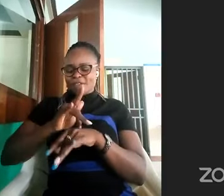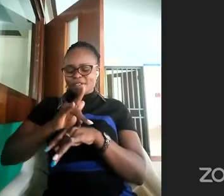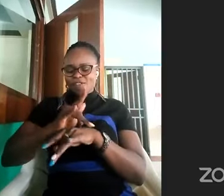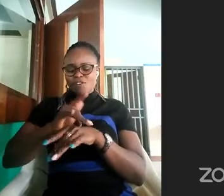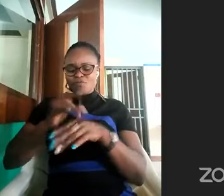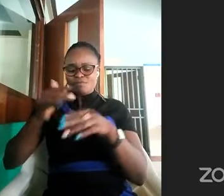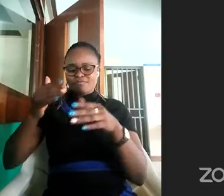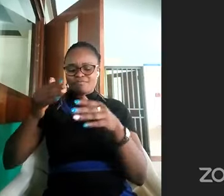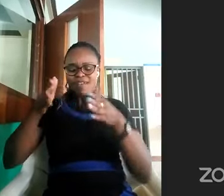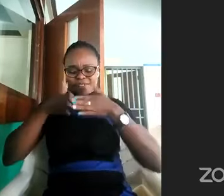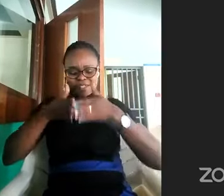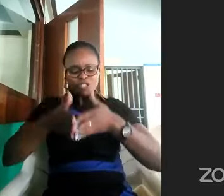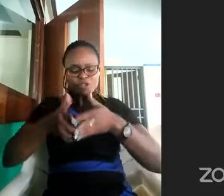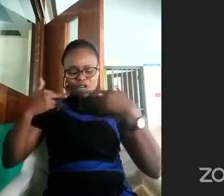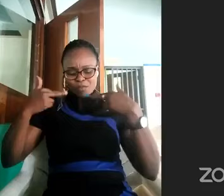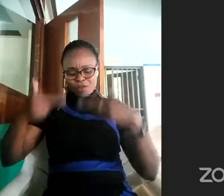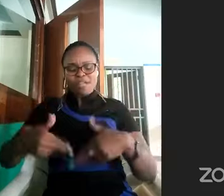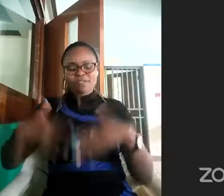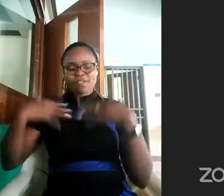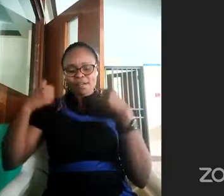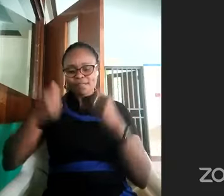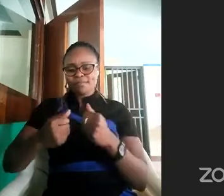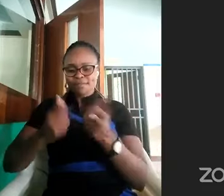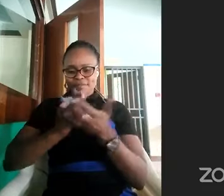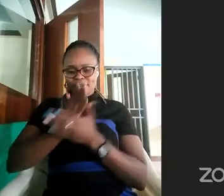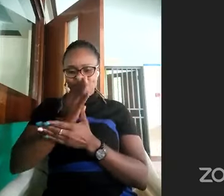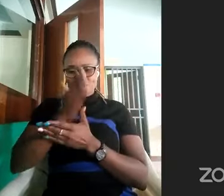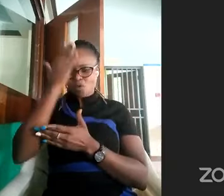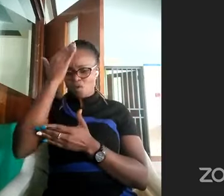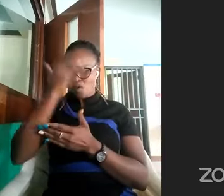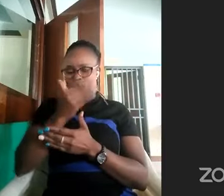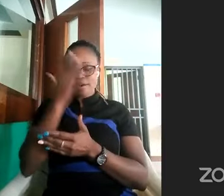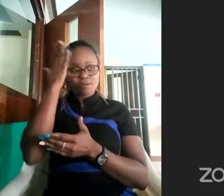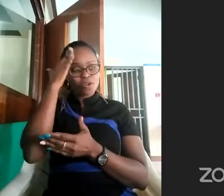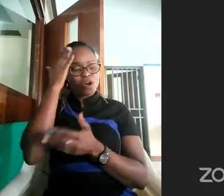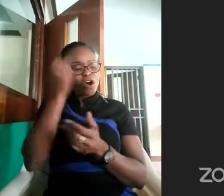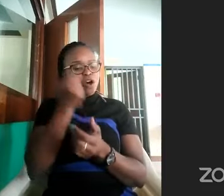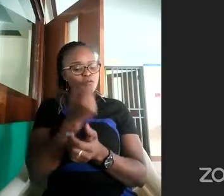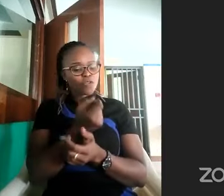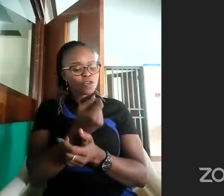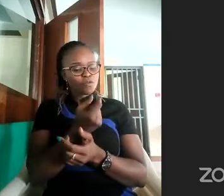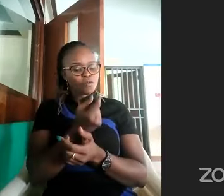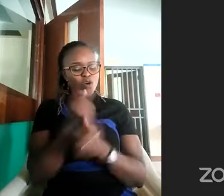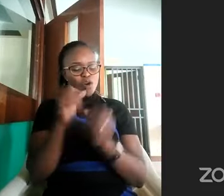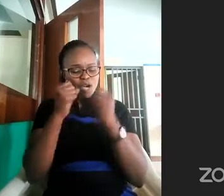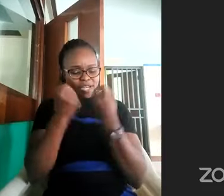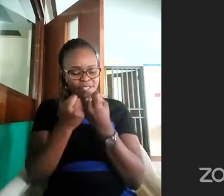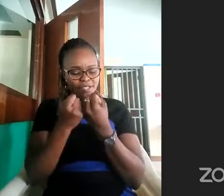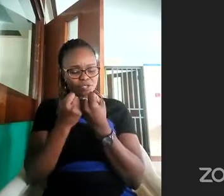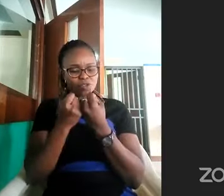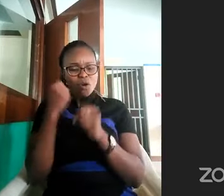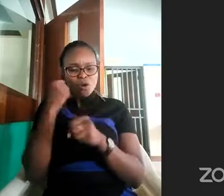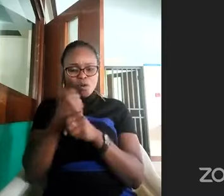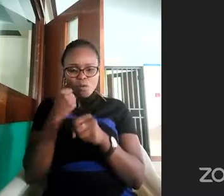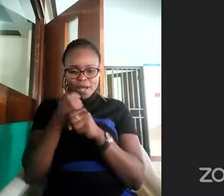with disabilities. We all know that there are a few to none organizations who are working in corruption and how